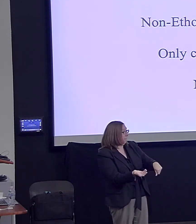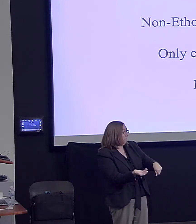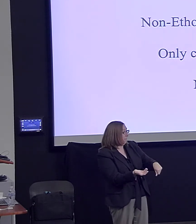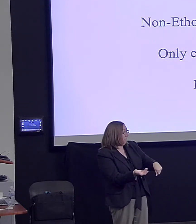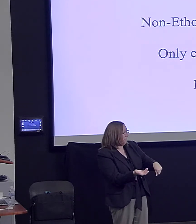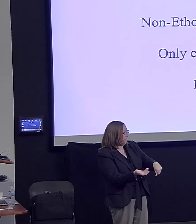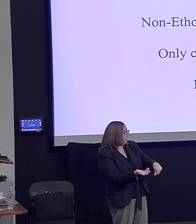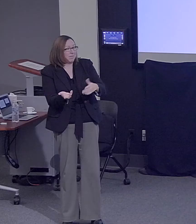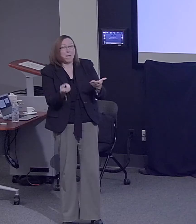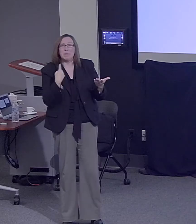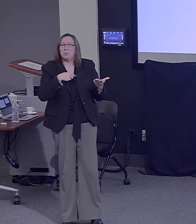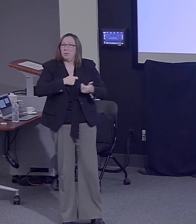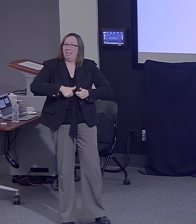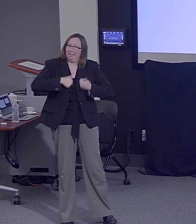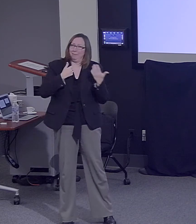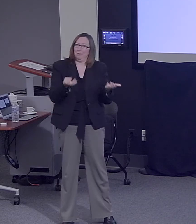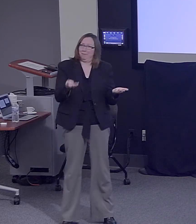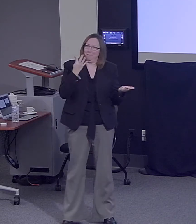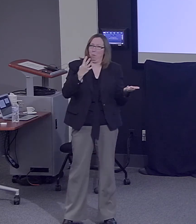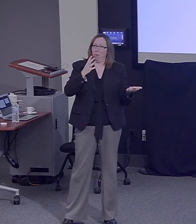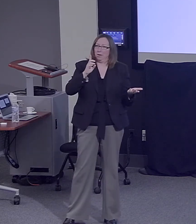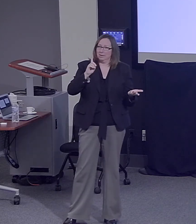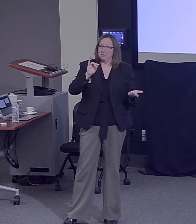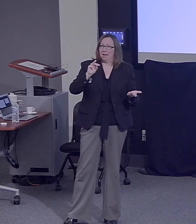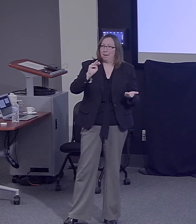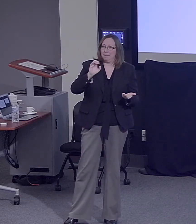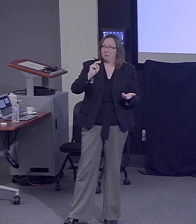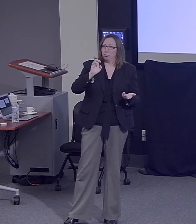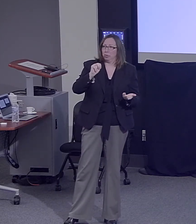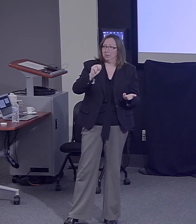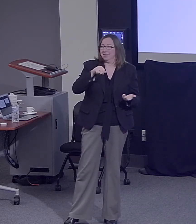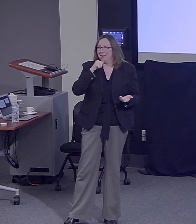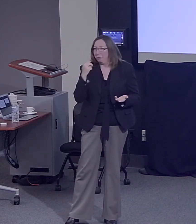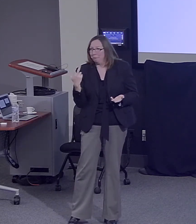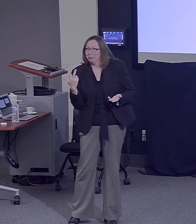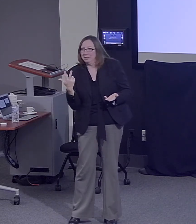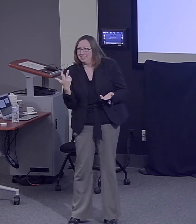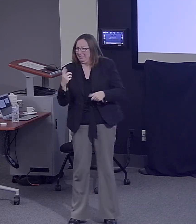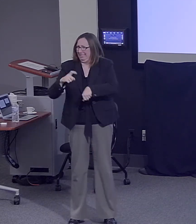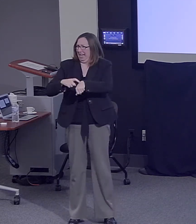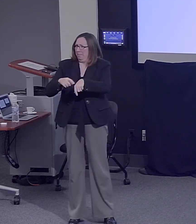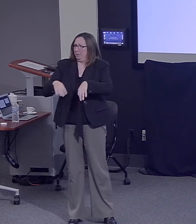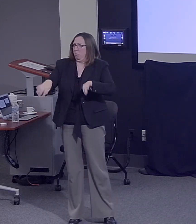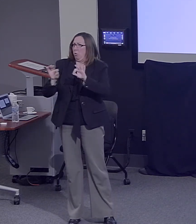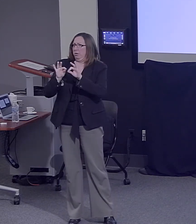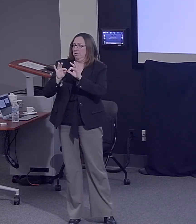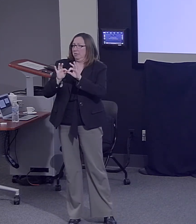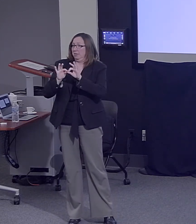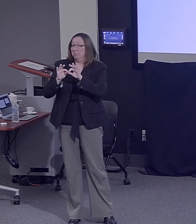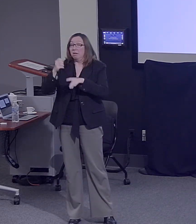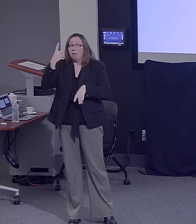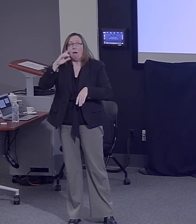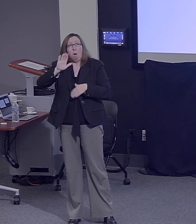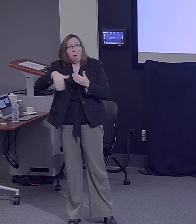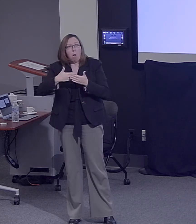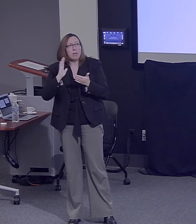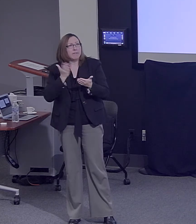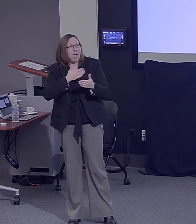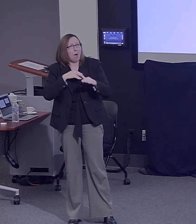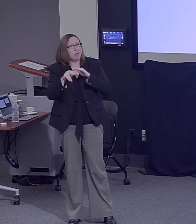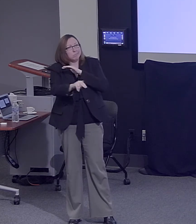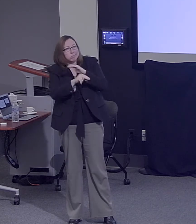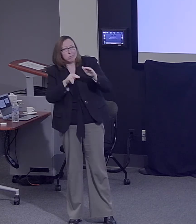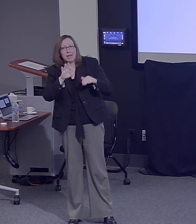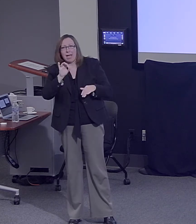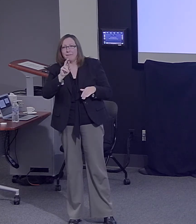4 dimension, not in 3 dimension. So time is extremely important. And yet, all our data, all our fMRI data are